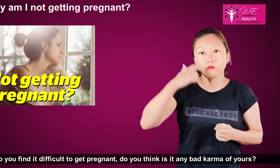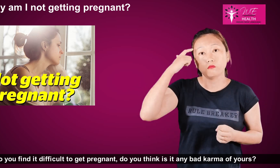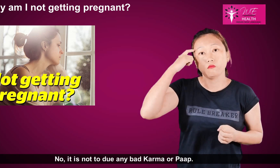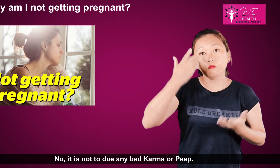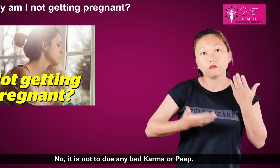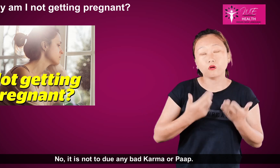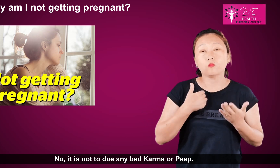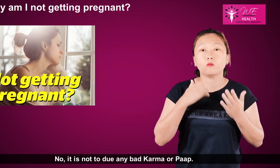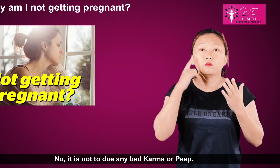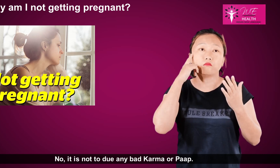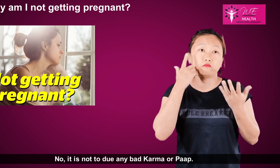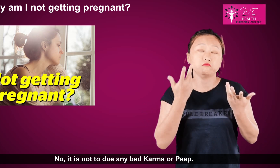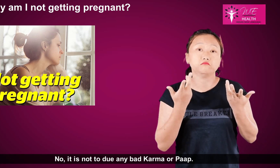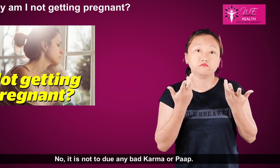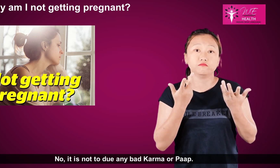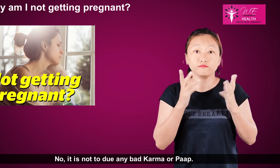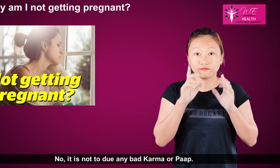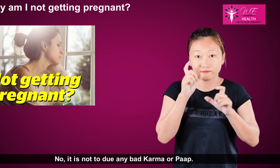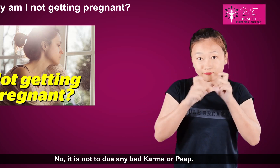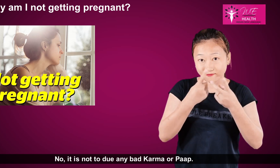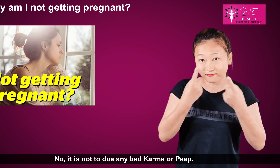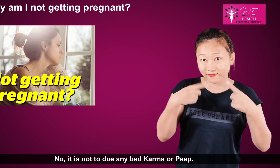No, it is not due to any bad karma or pop.